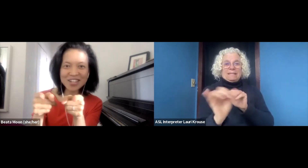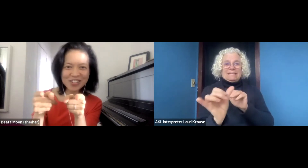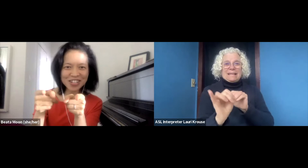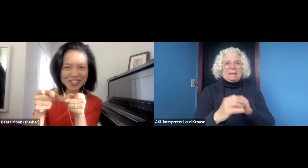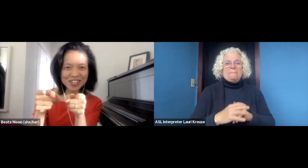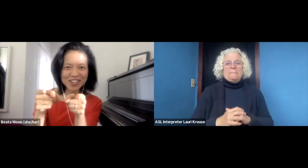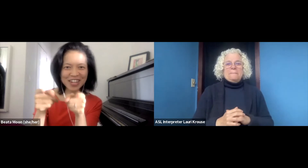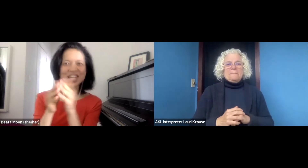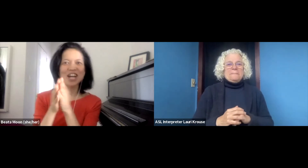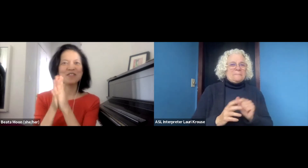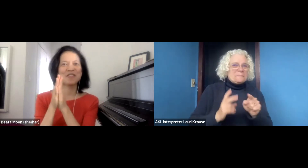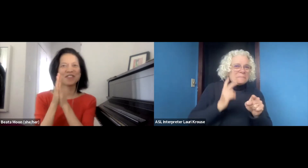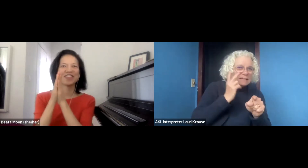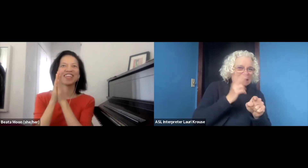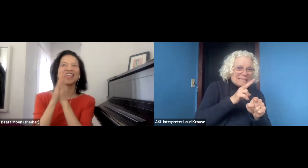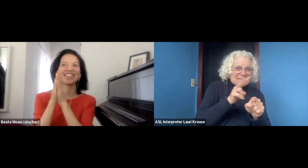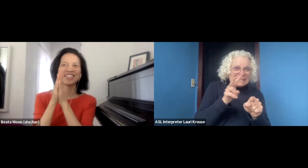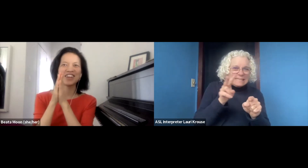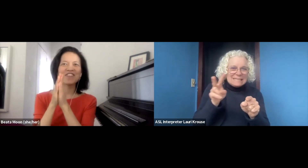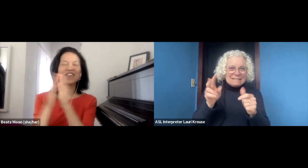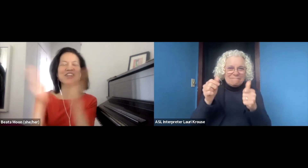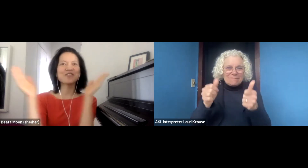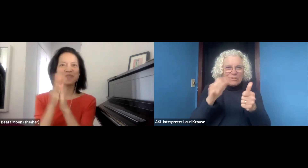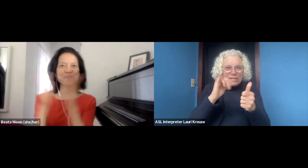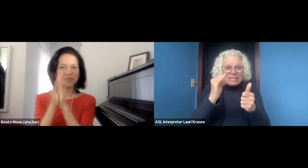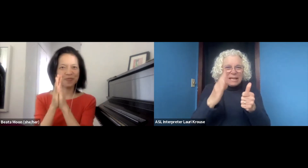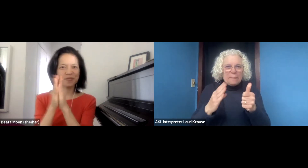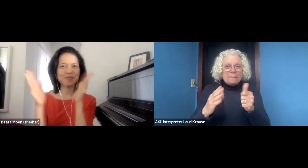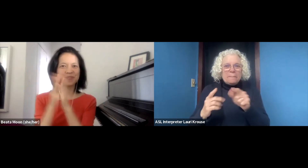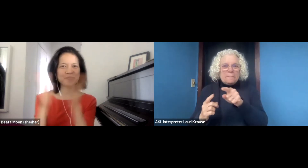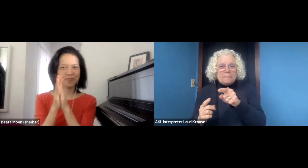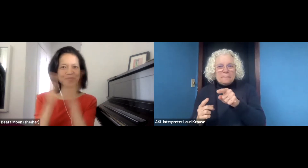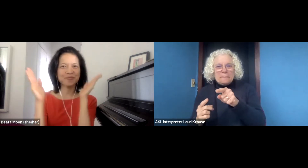Excellent. I know you're all doing a great job, even though I can't hear you. If I go,